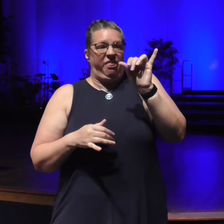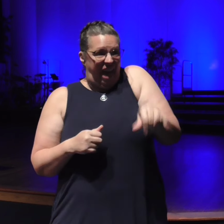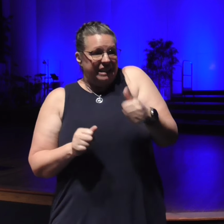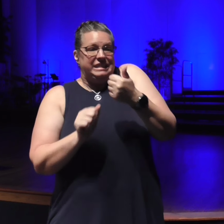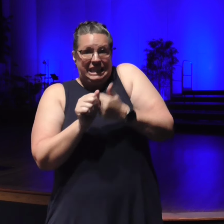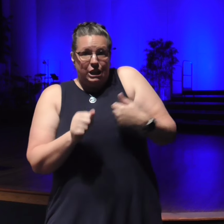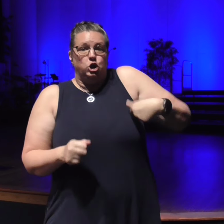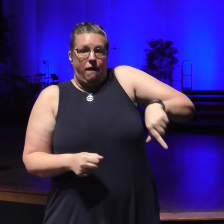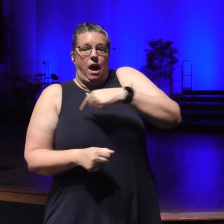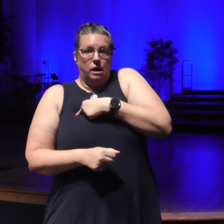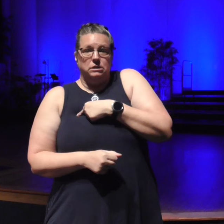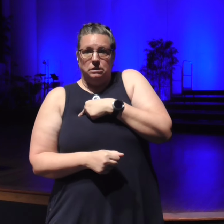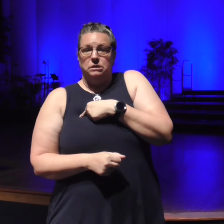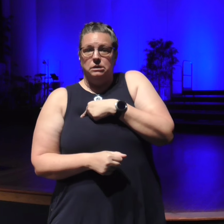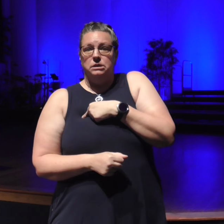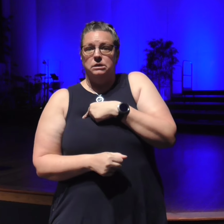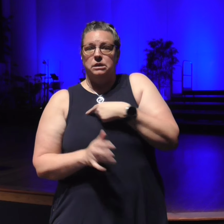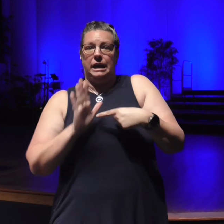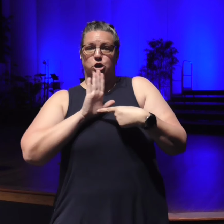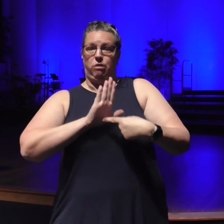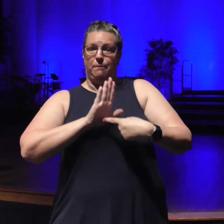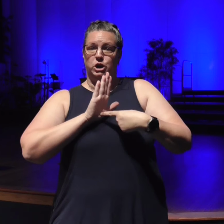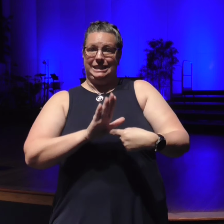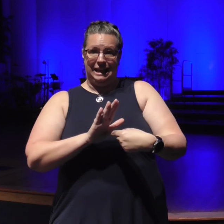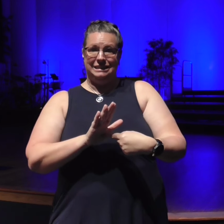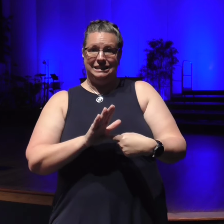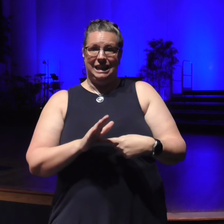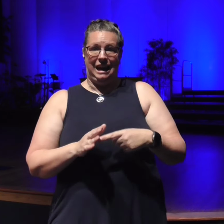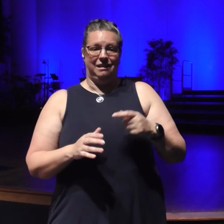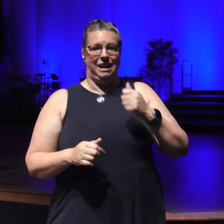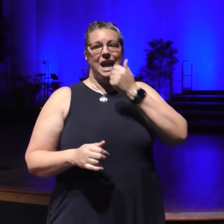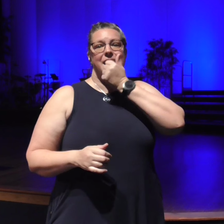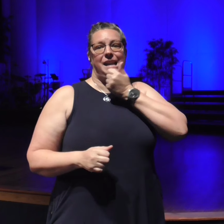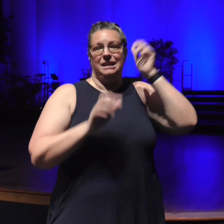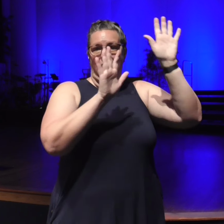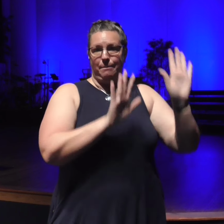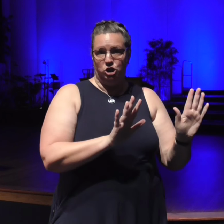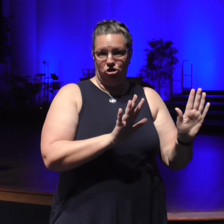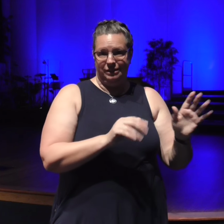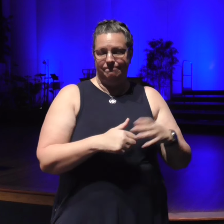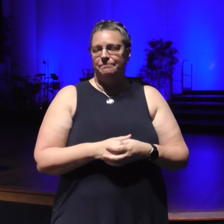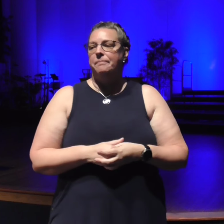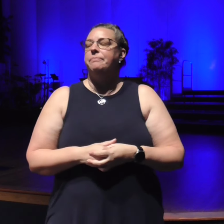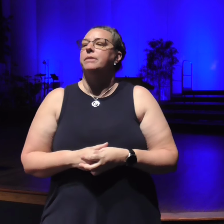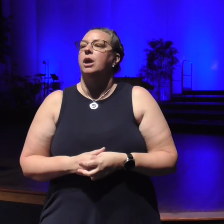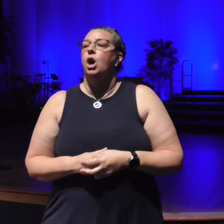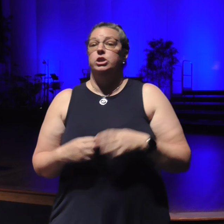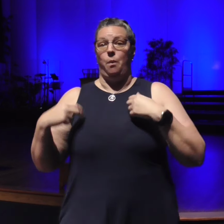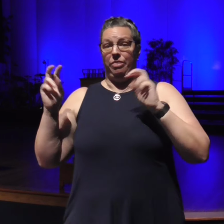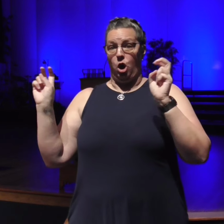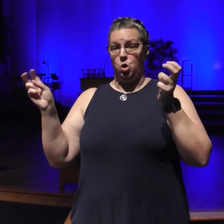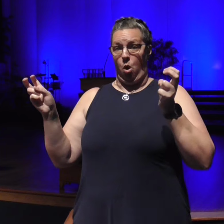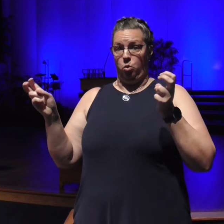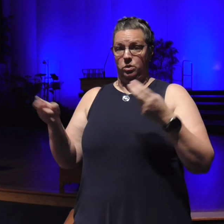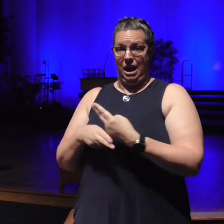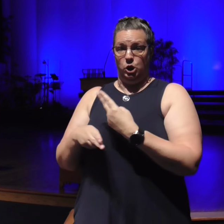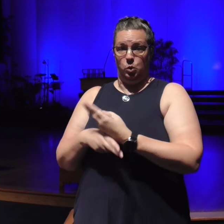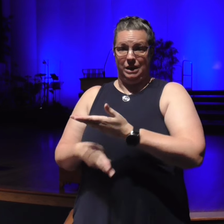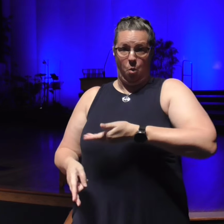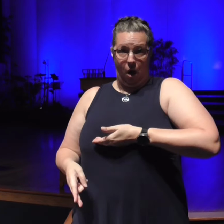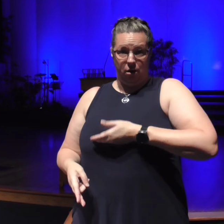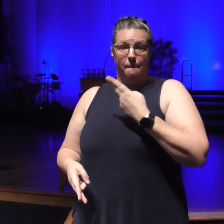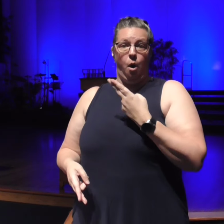us represents that in our tapestry. And in the quote I used at the welcome,